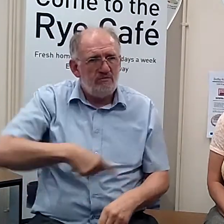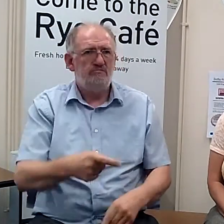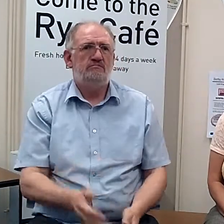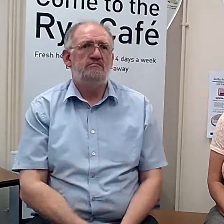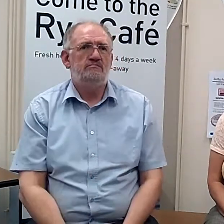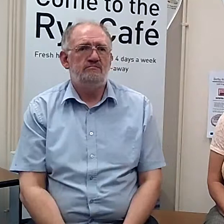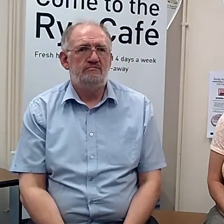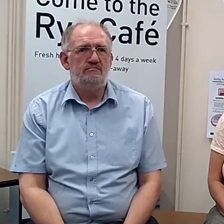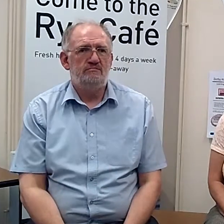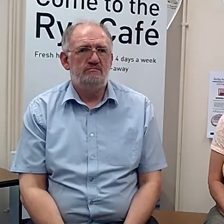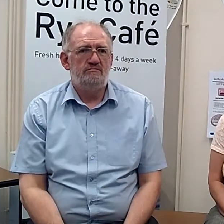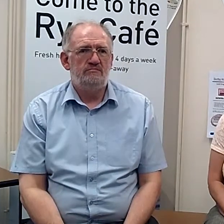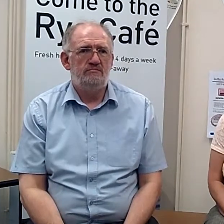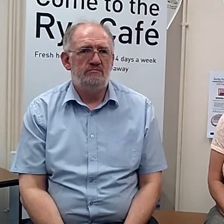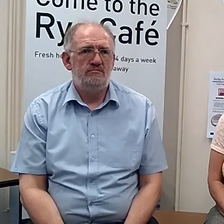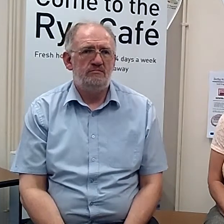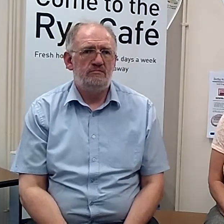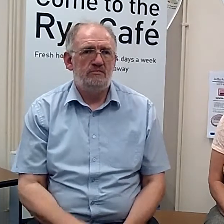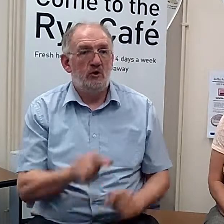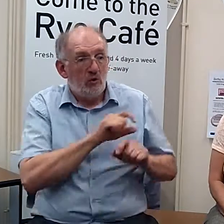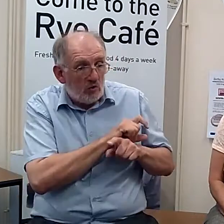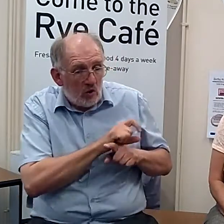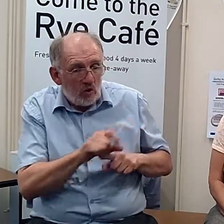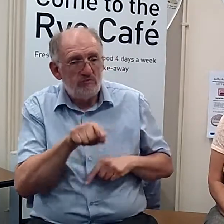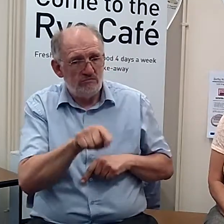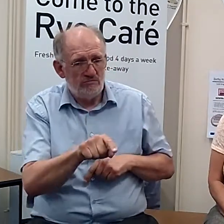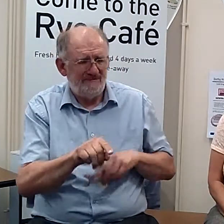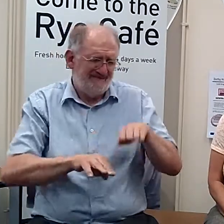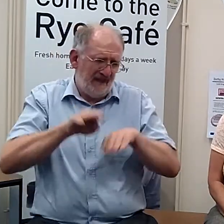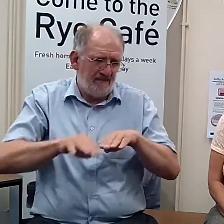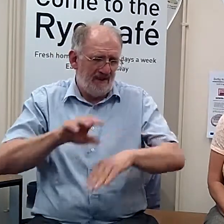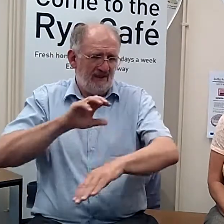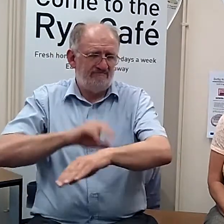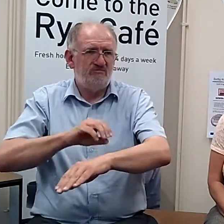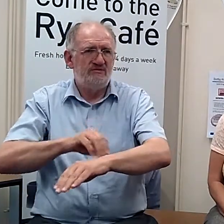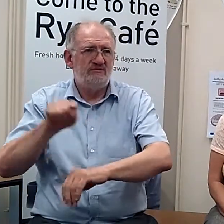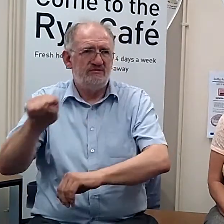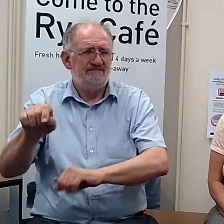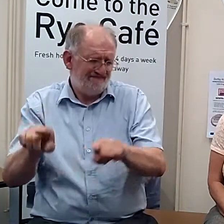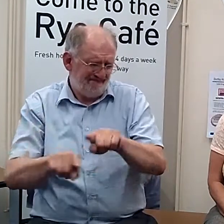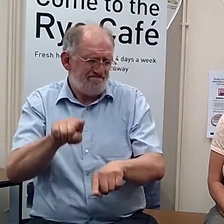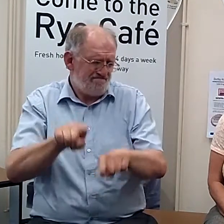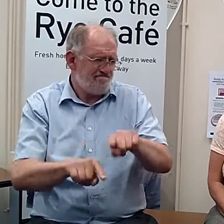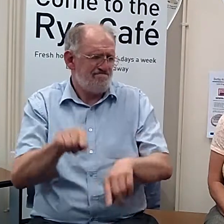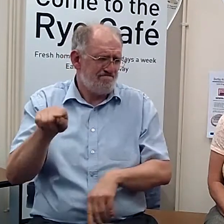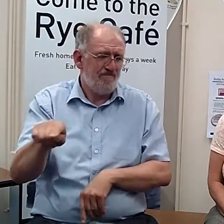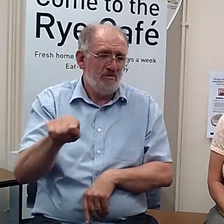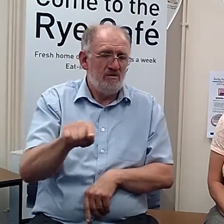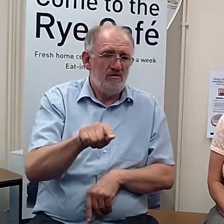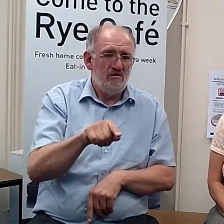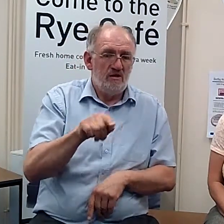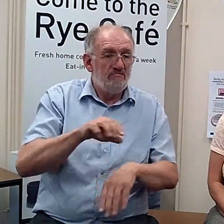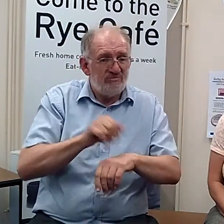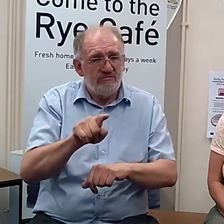The course is the same as an apprenticeship, and it works well to help young people develop the skills they need to find work.